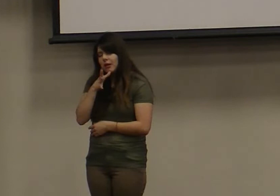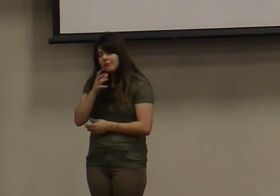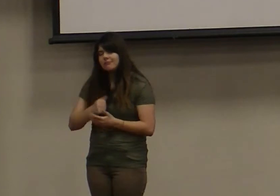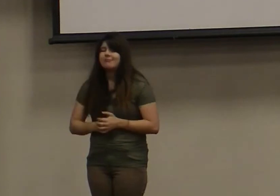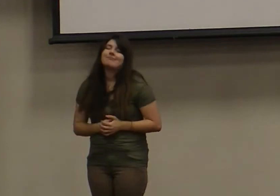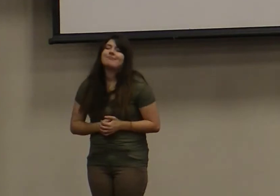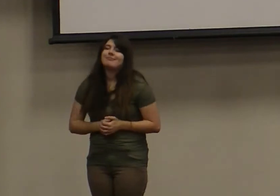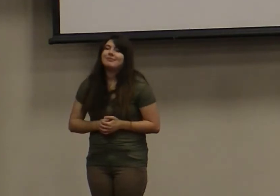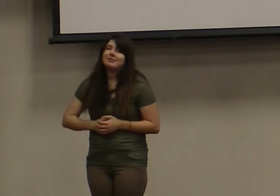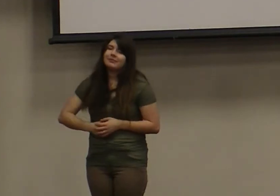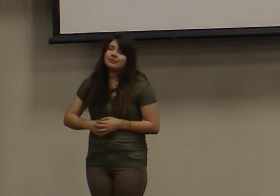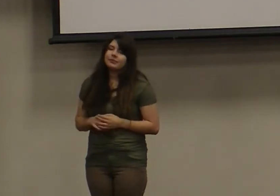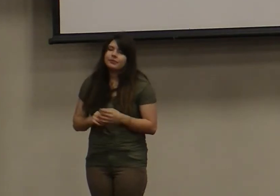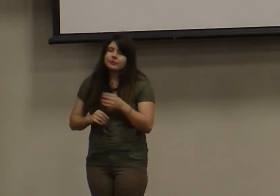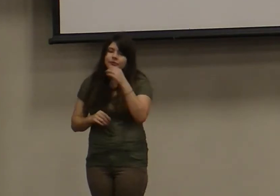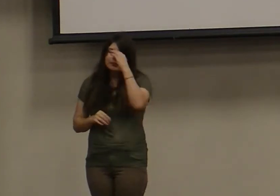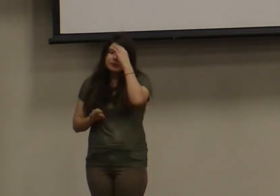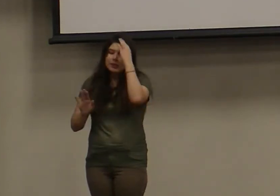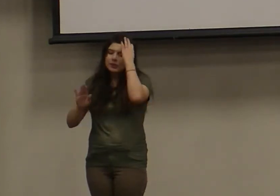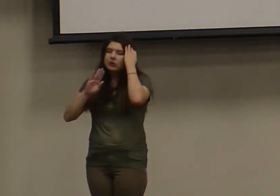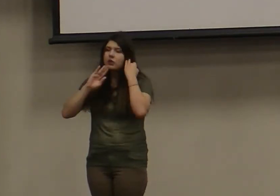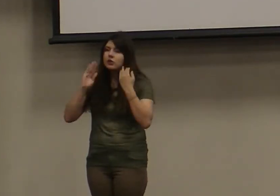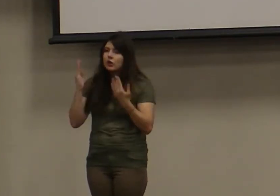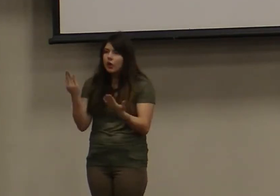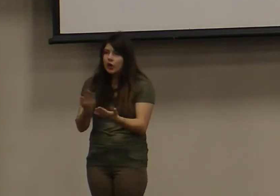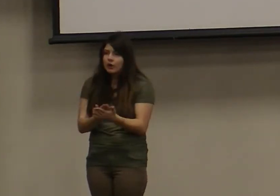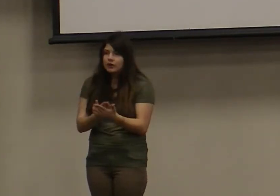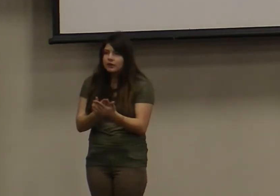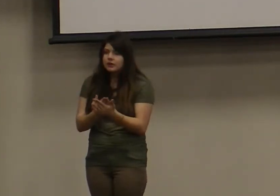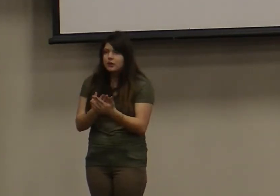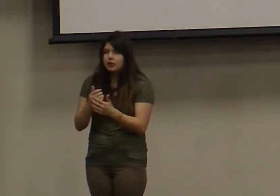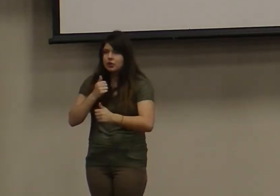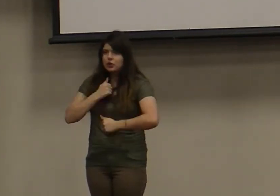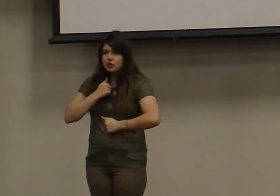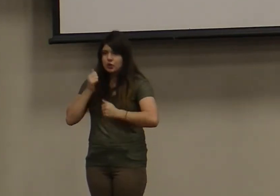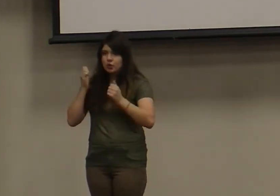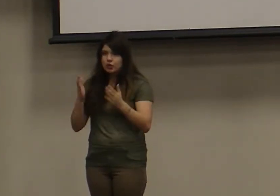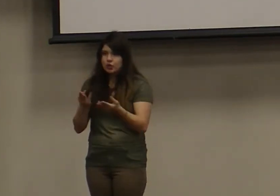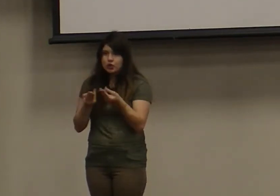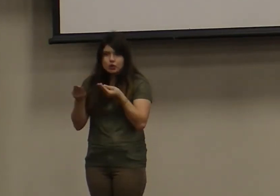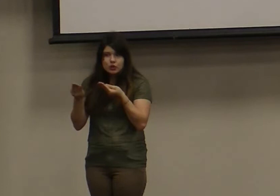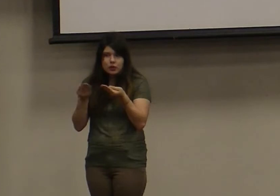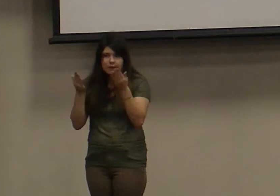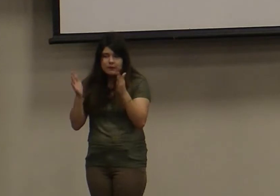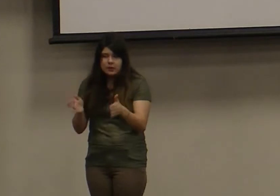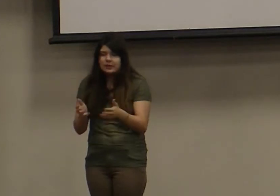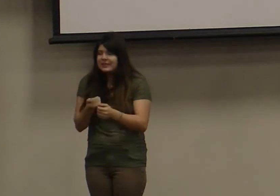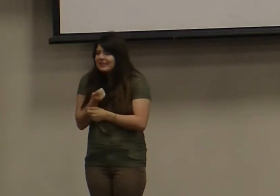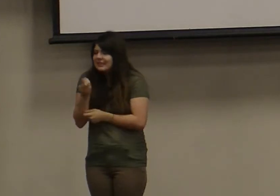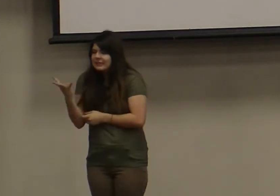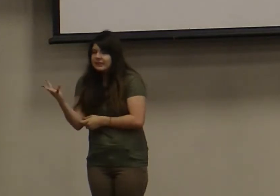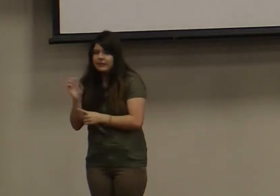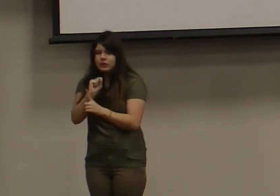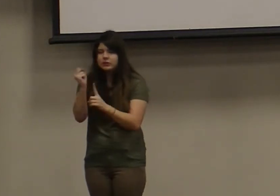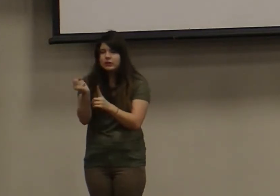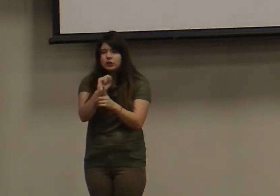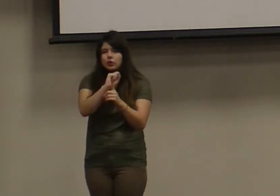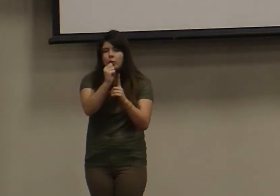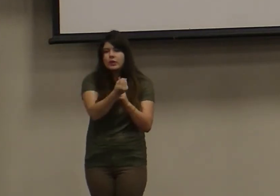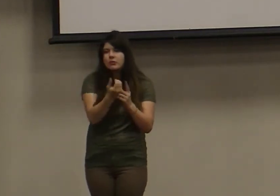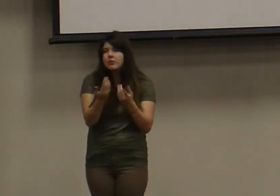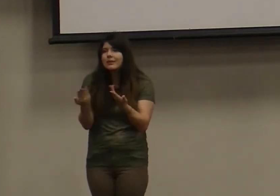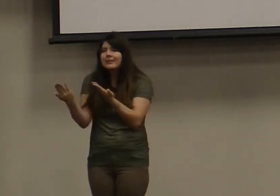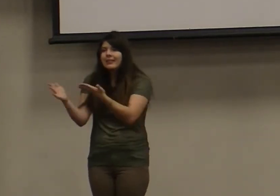Jairus' daughter, the centurion's servant. several situations where death had